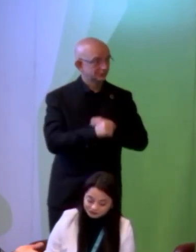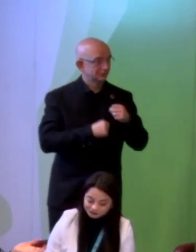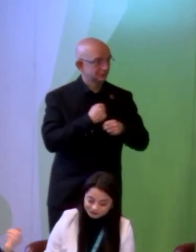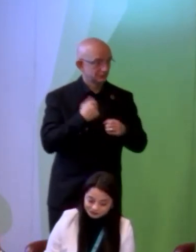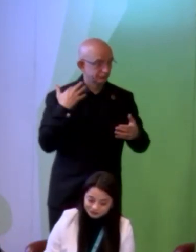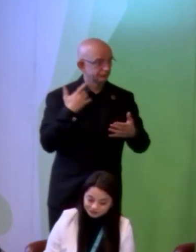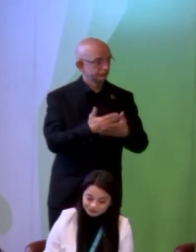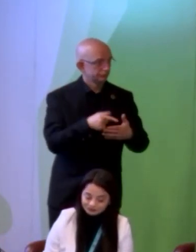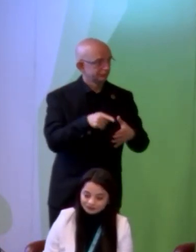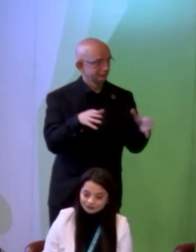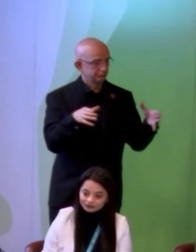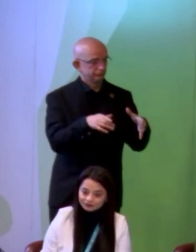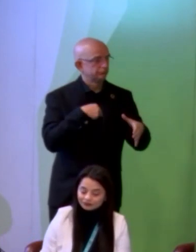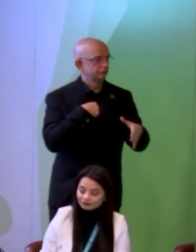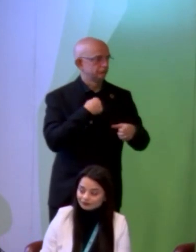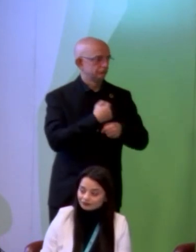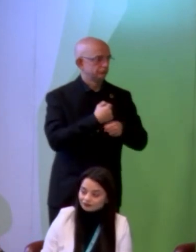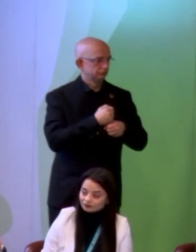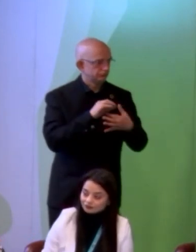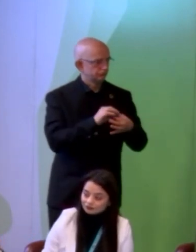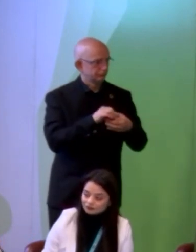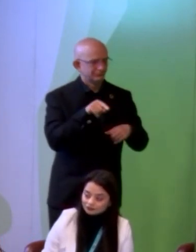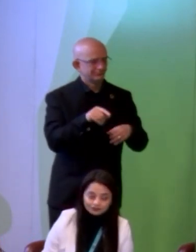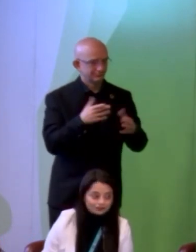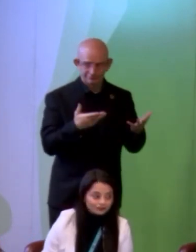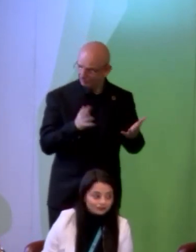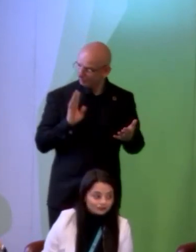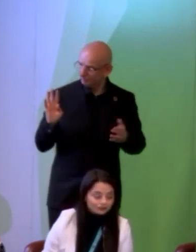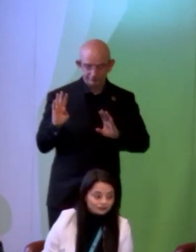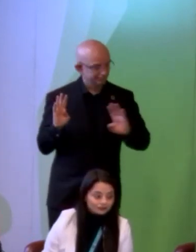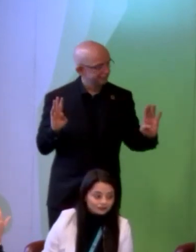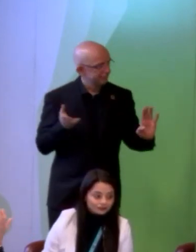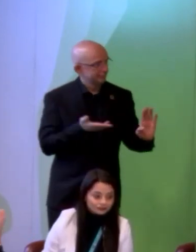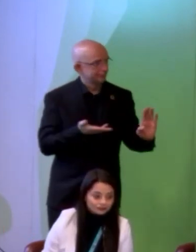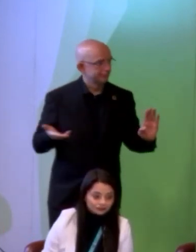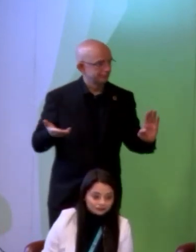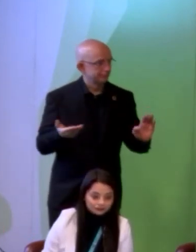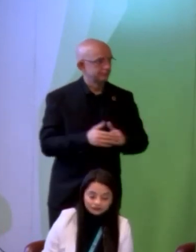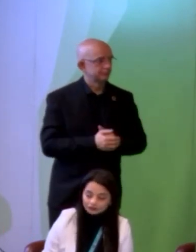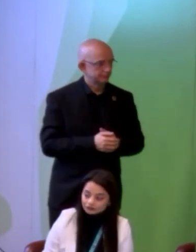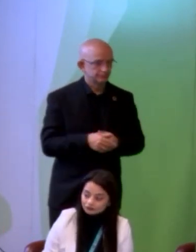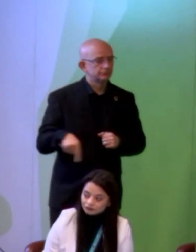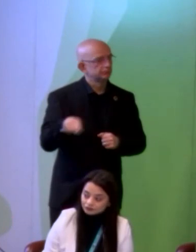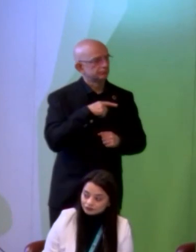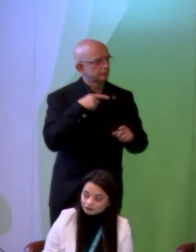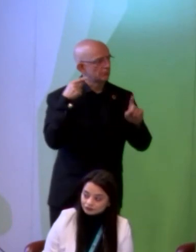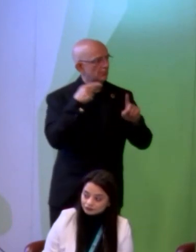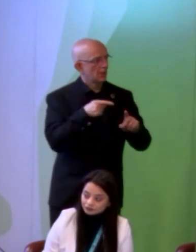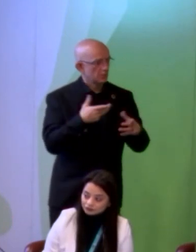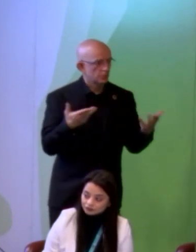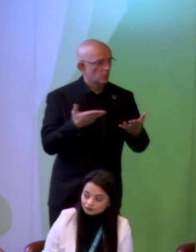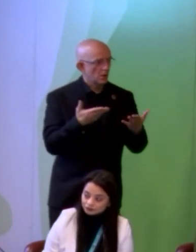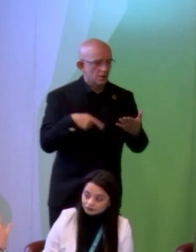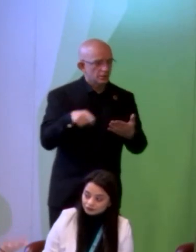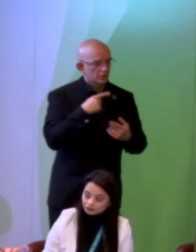this fantastic panel. Our goal today is to share the journey of a child with